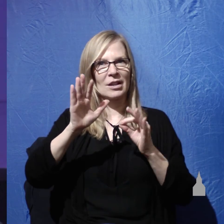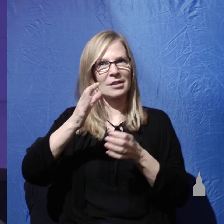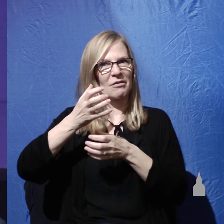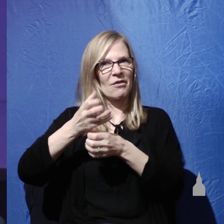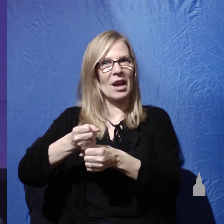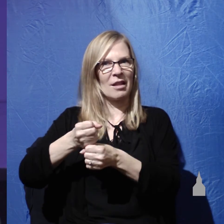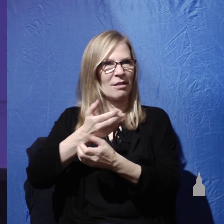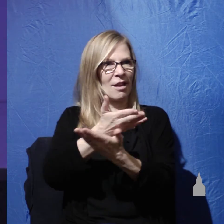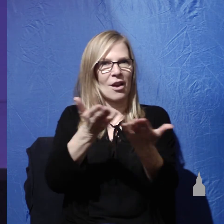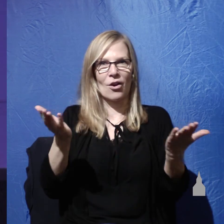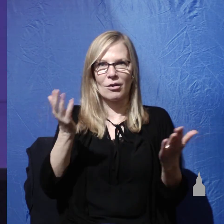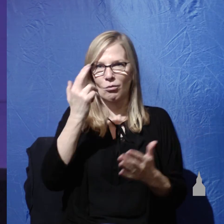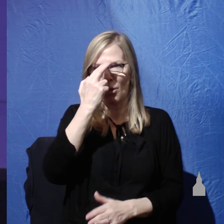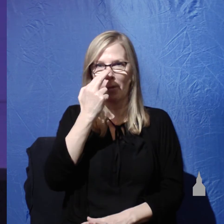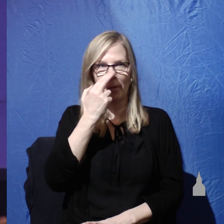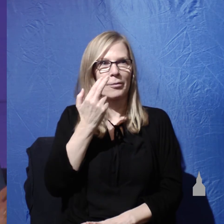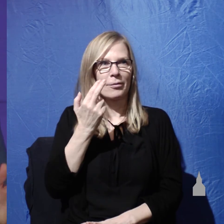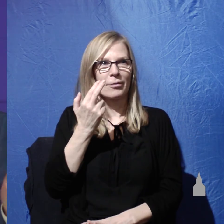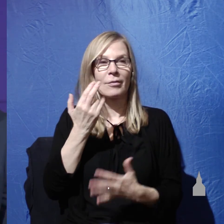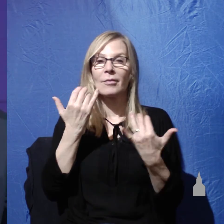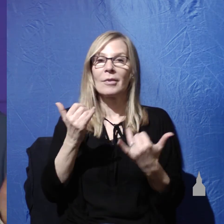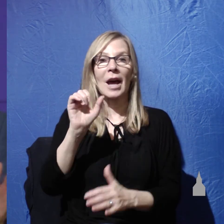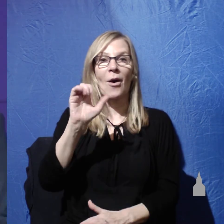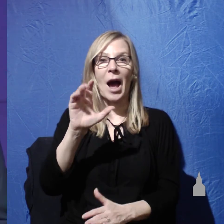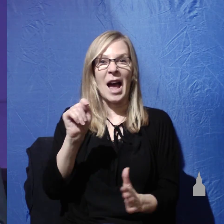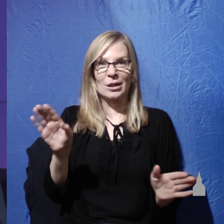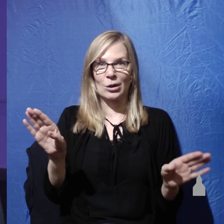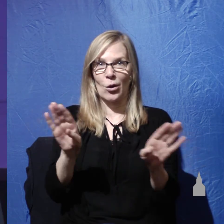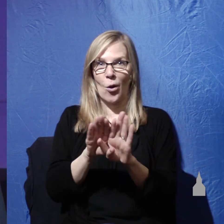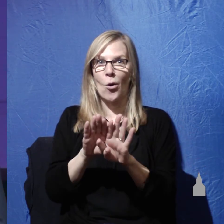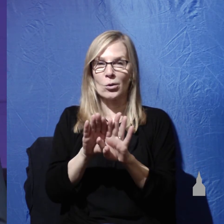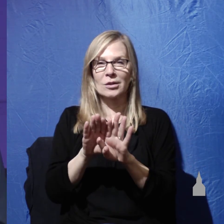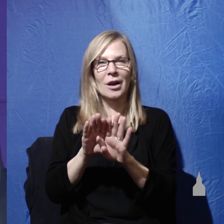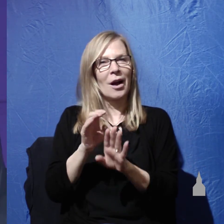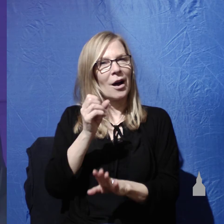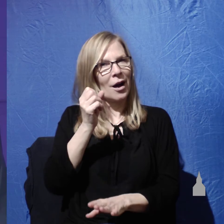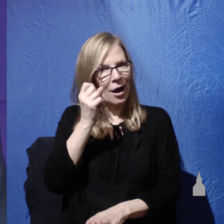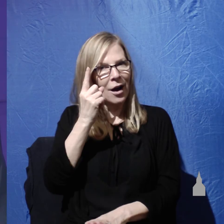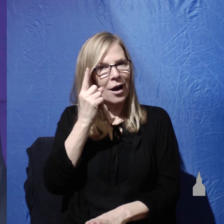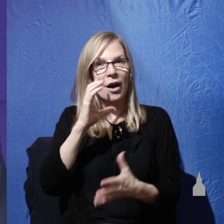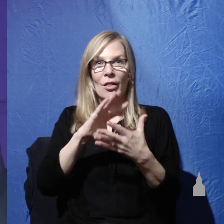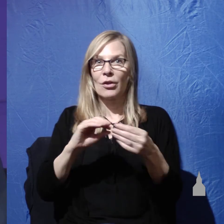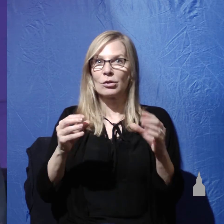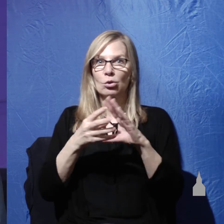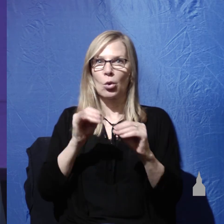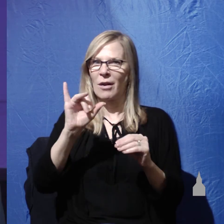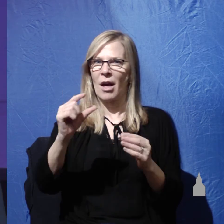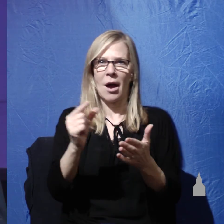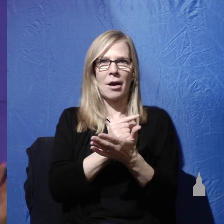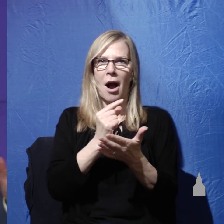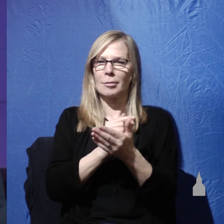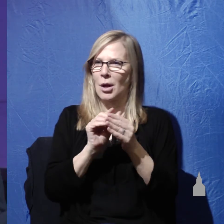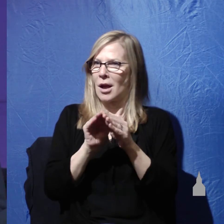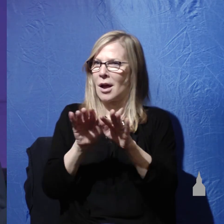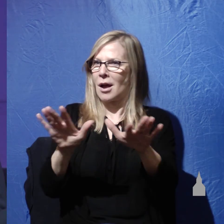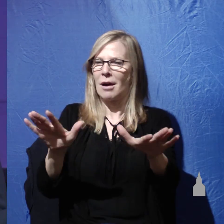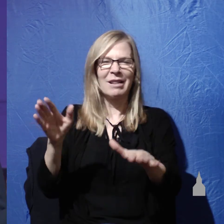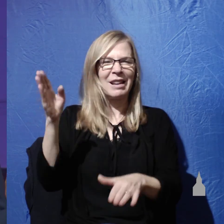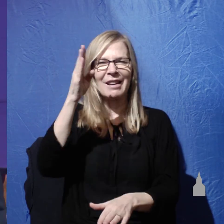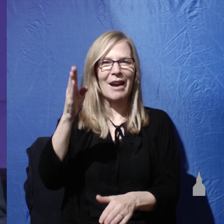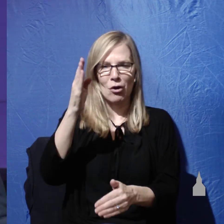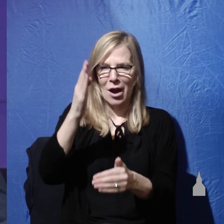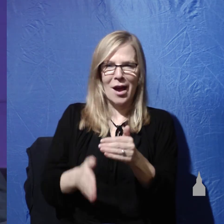Rome. And while the book of Acts comes to a close, I want you to understand the story of the gospel advancing, it never